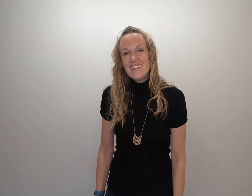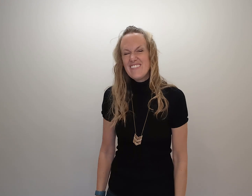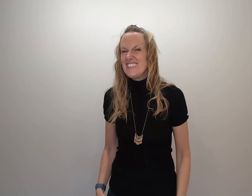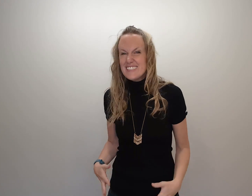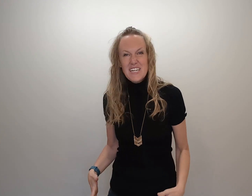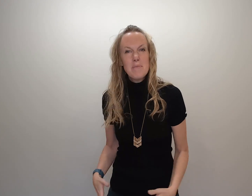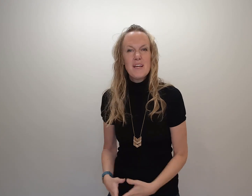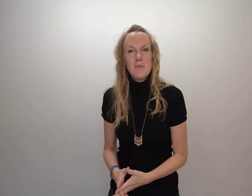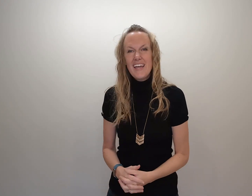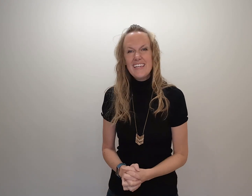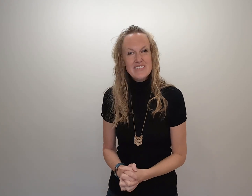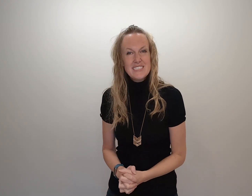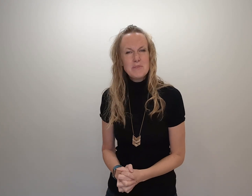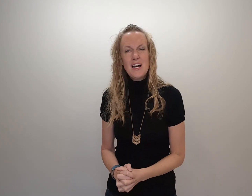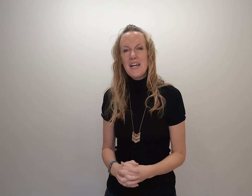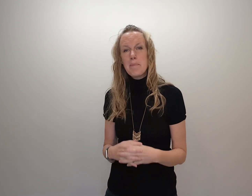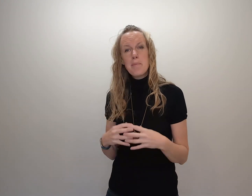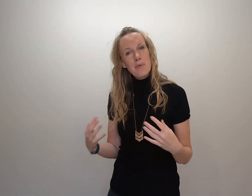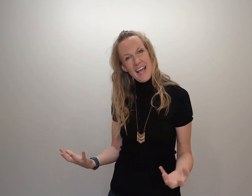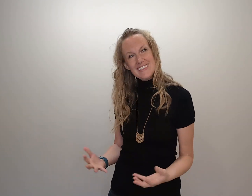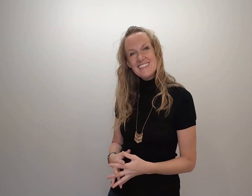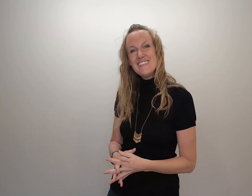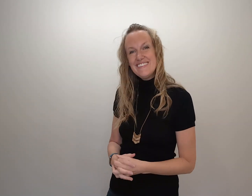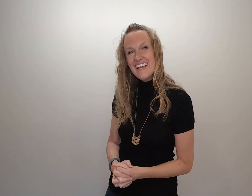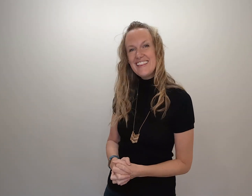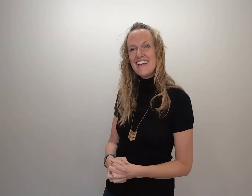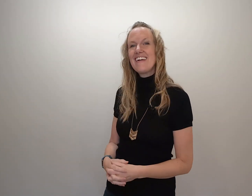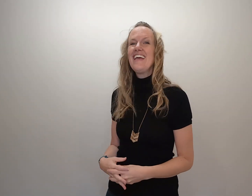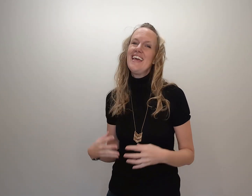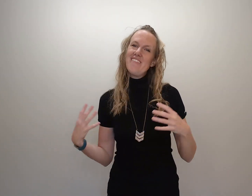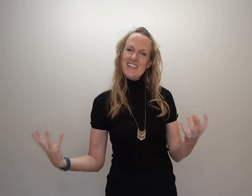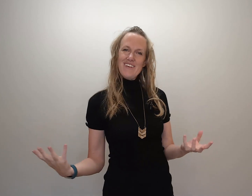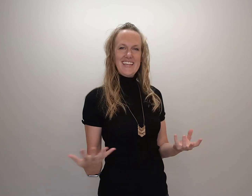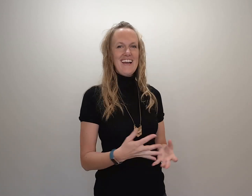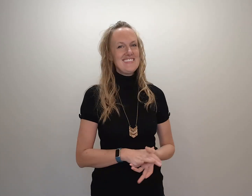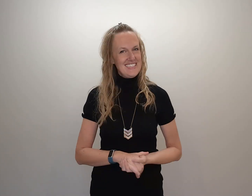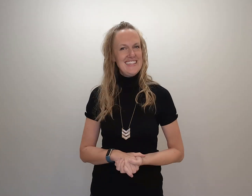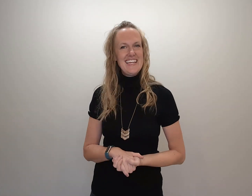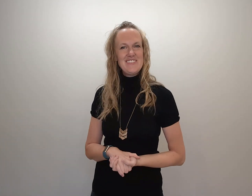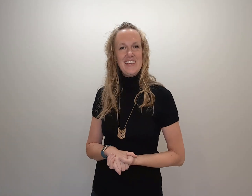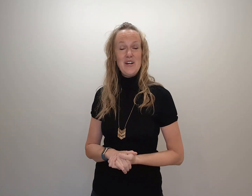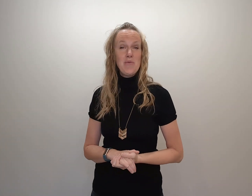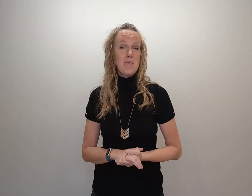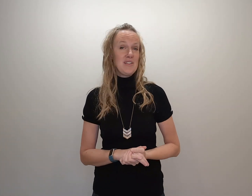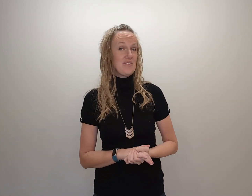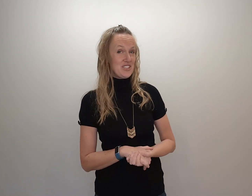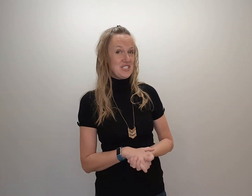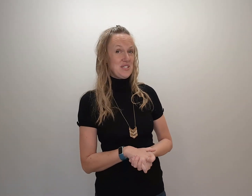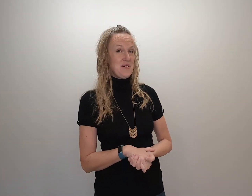If it doesn't come right away, give it some time, practice, you'll get there. And when you're ready, I'll see you in the next video when we learn verse 2